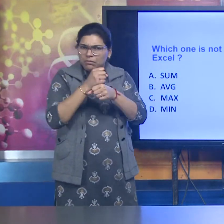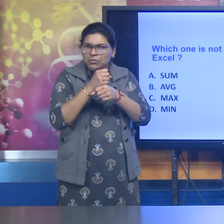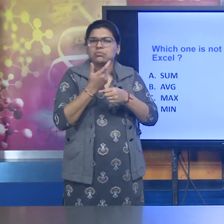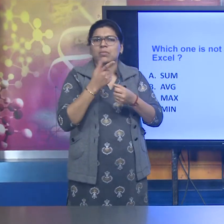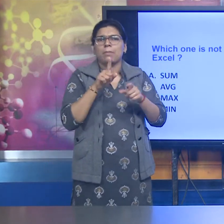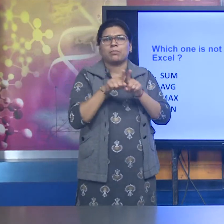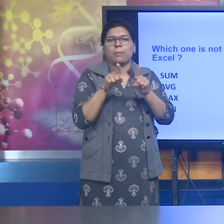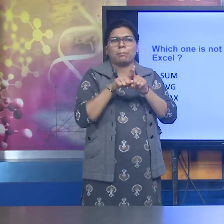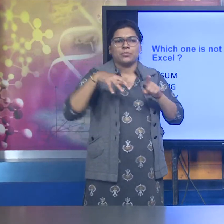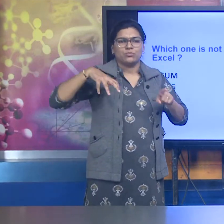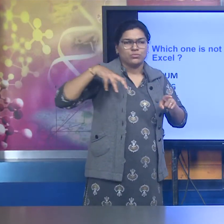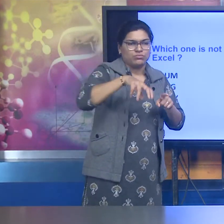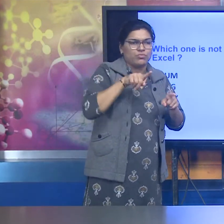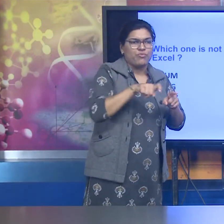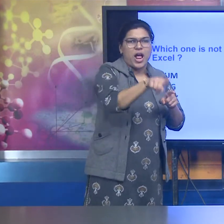Second,